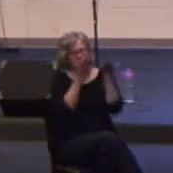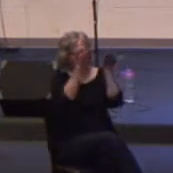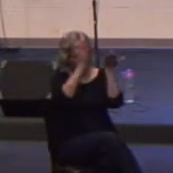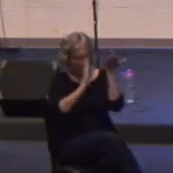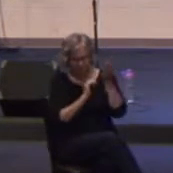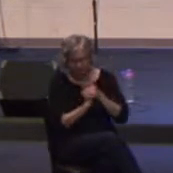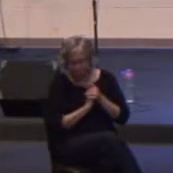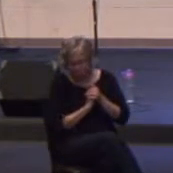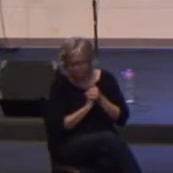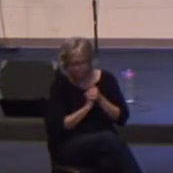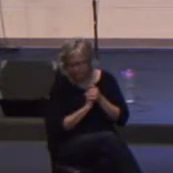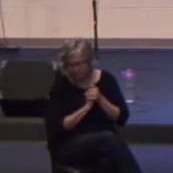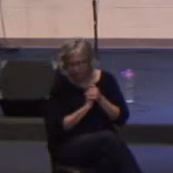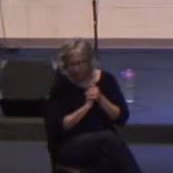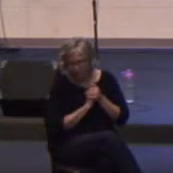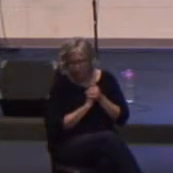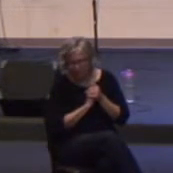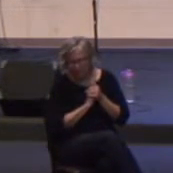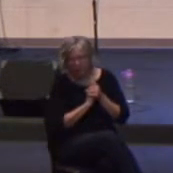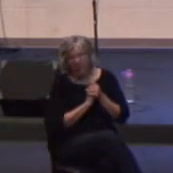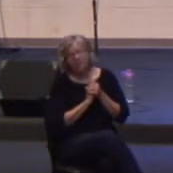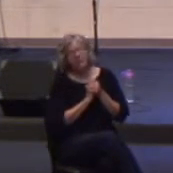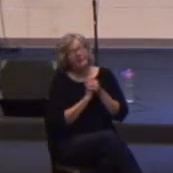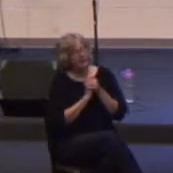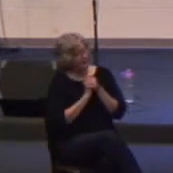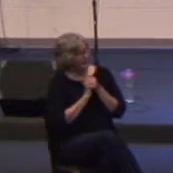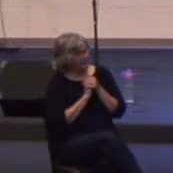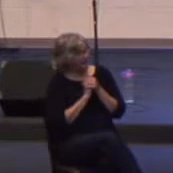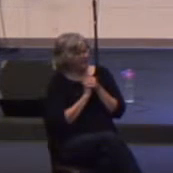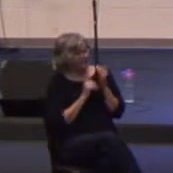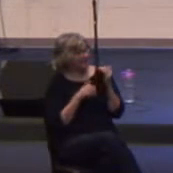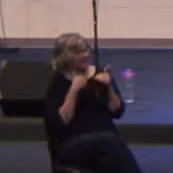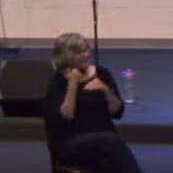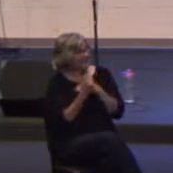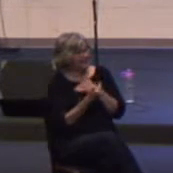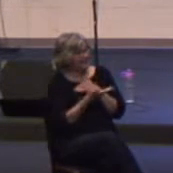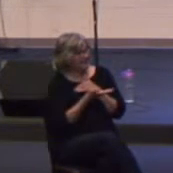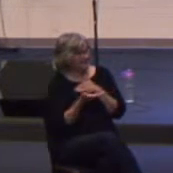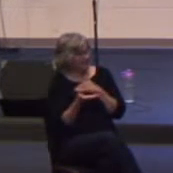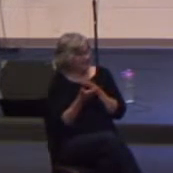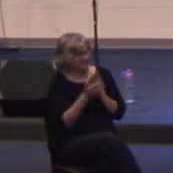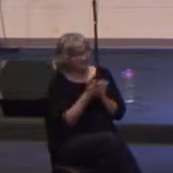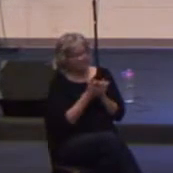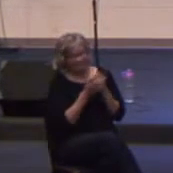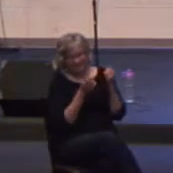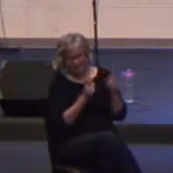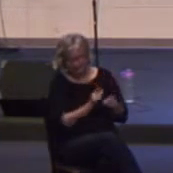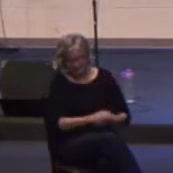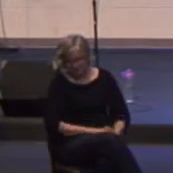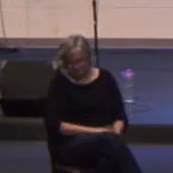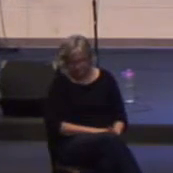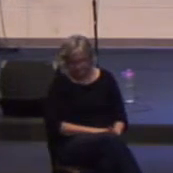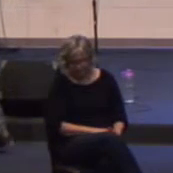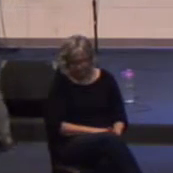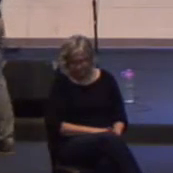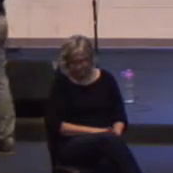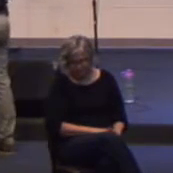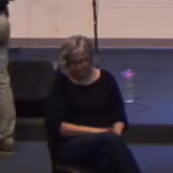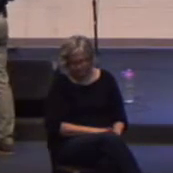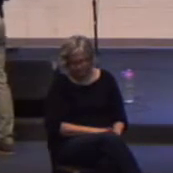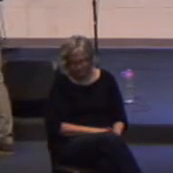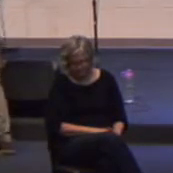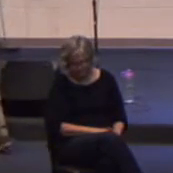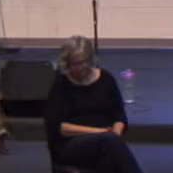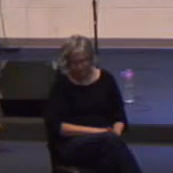And the very next verse, the very next thing that happens in the story